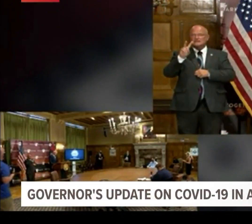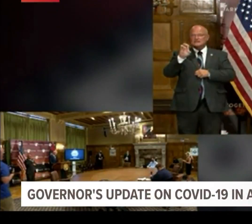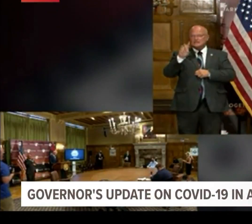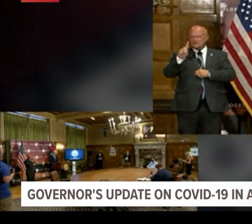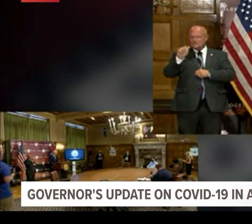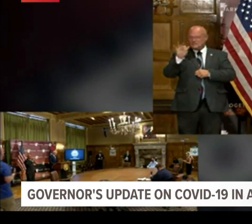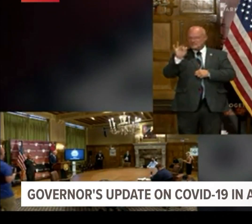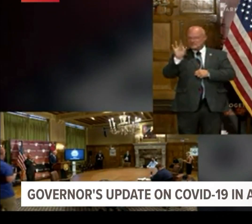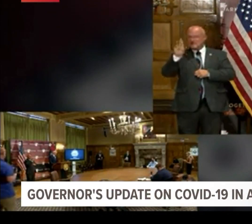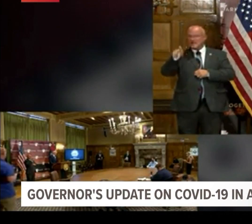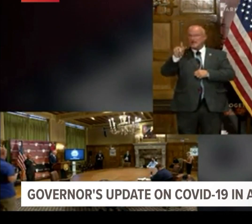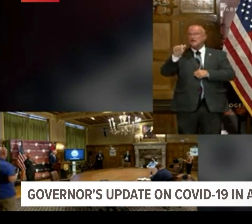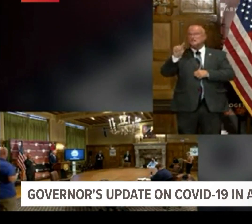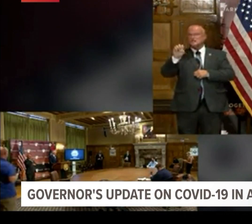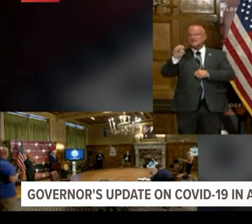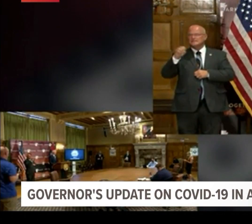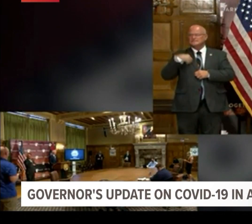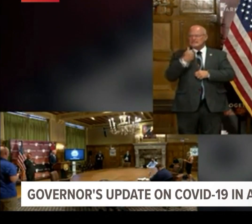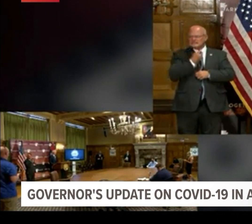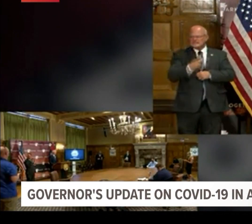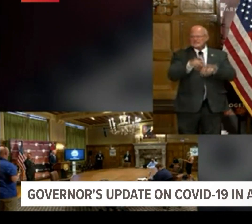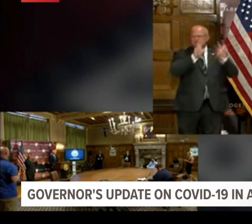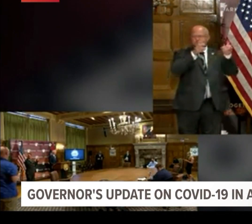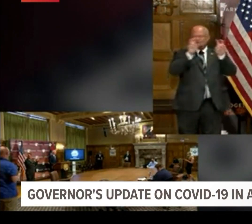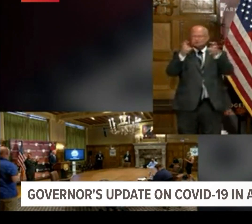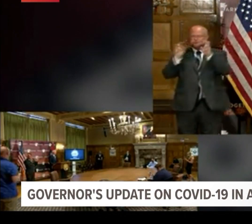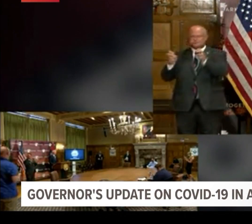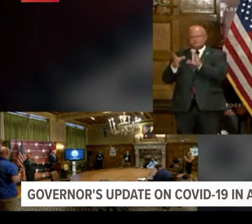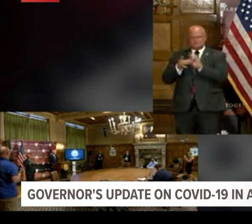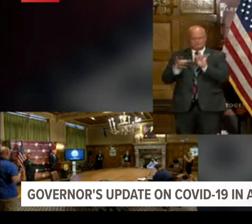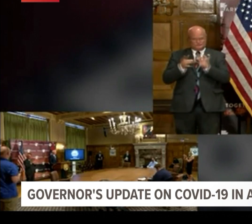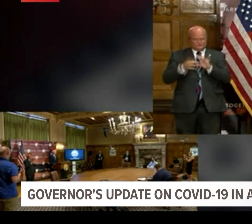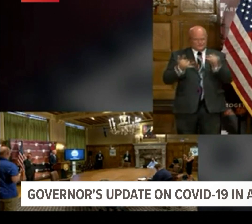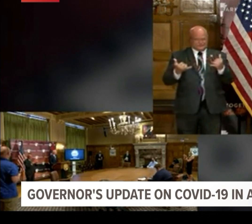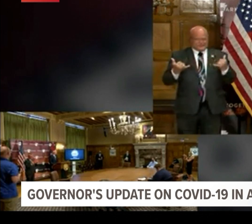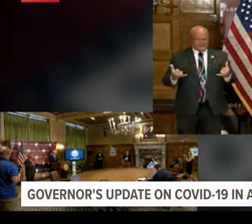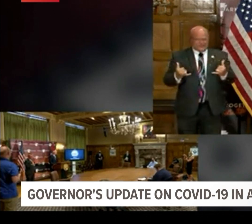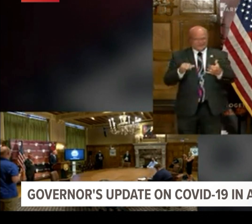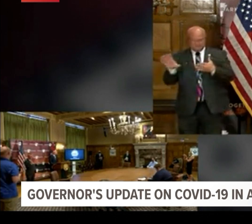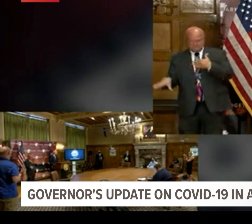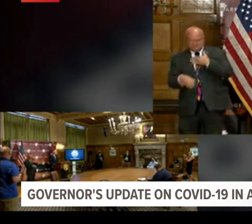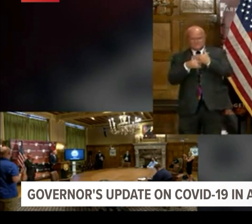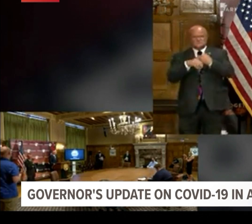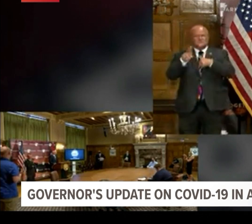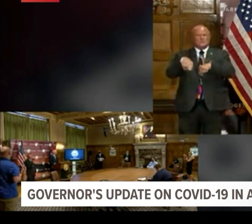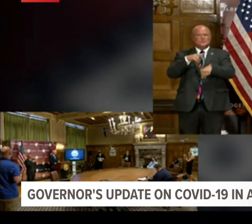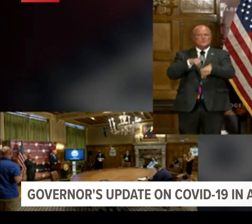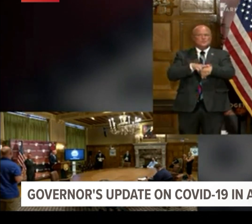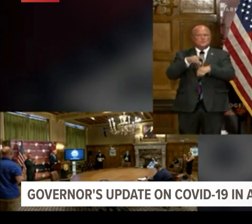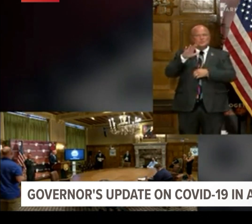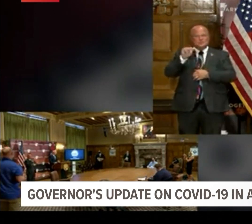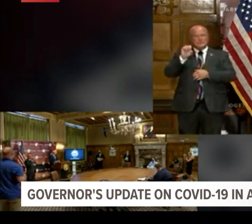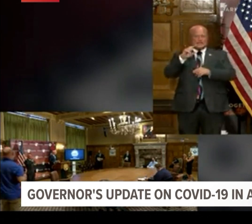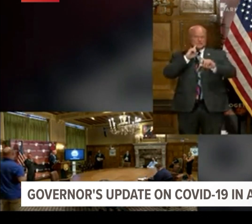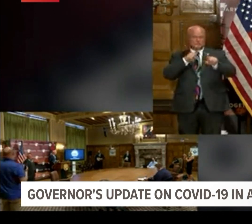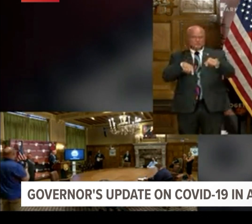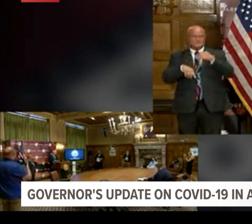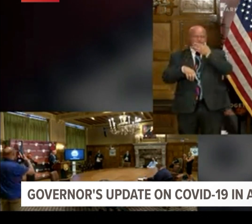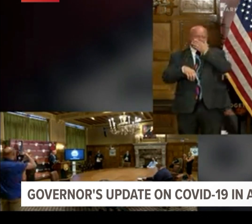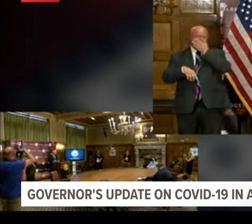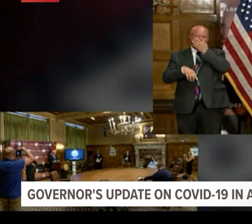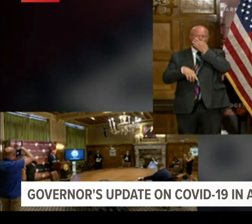Update. I have a number of different topics to cover today in addition to our usual case report.